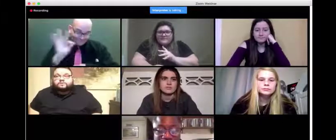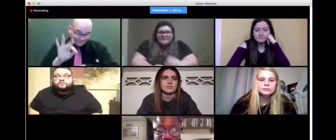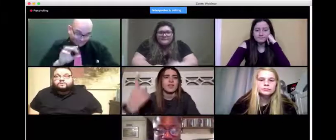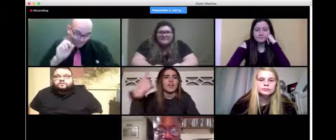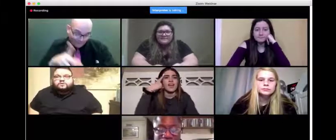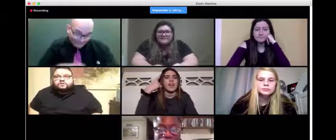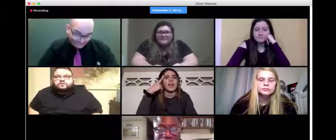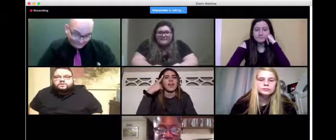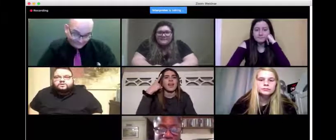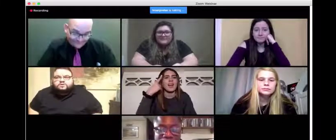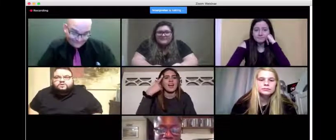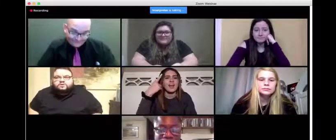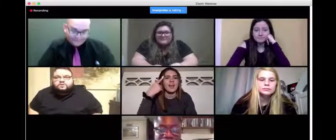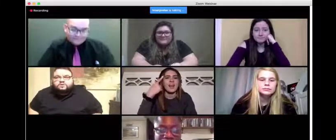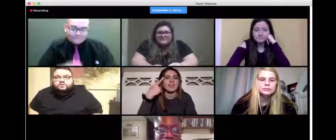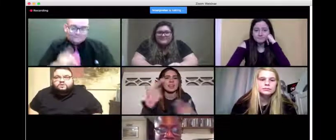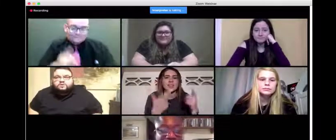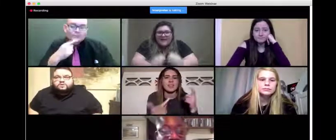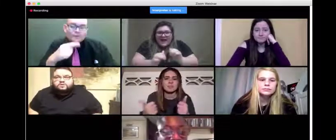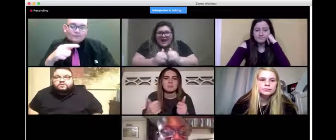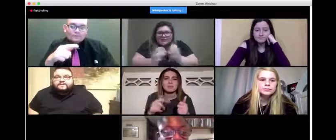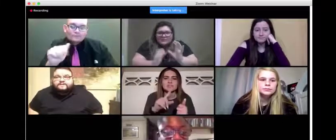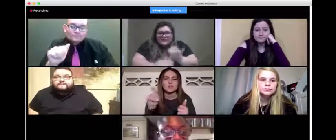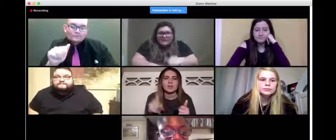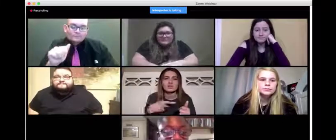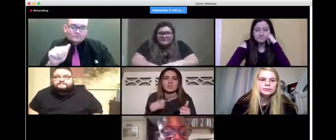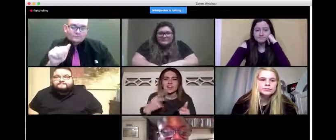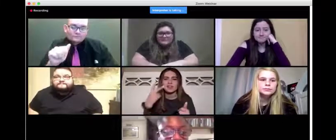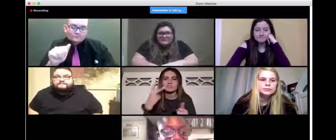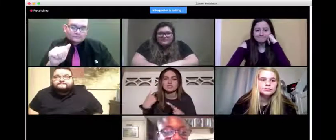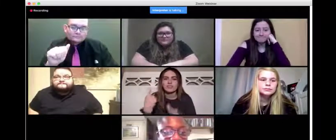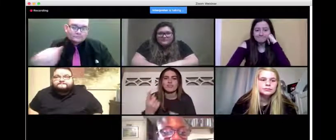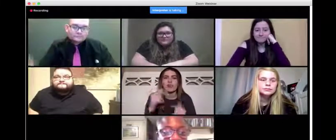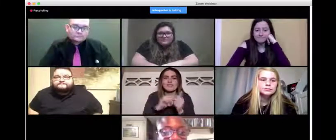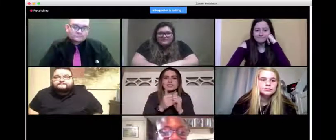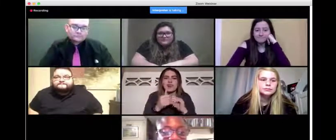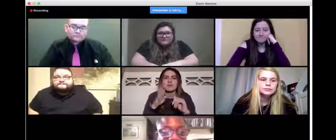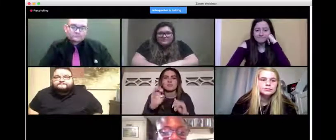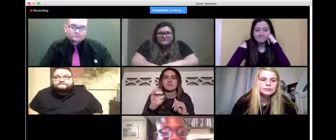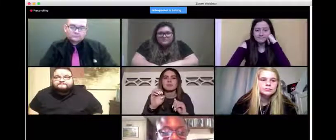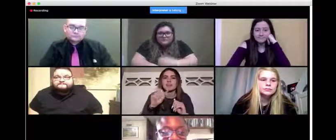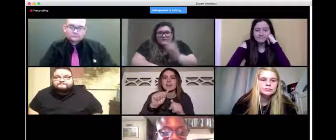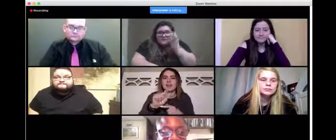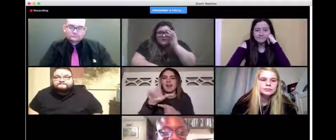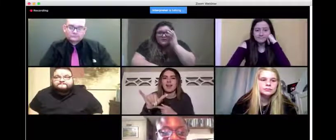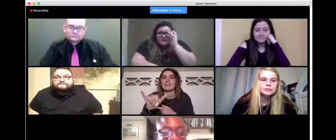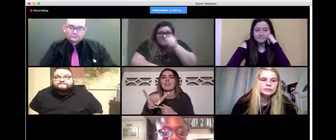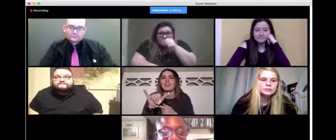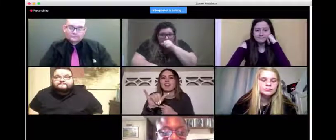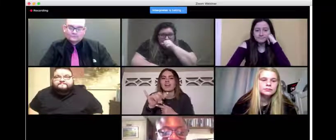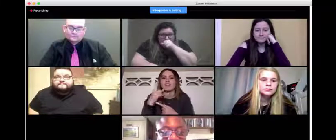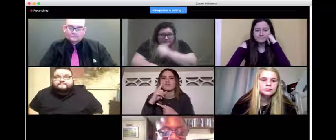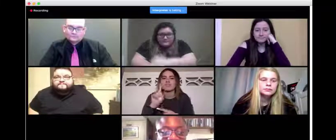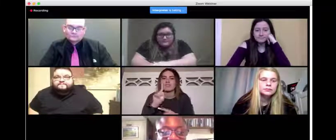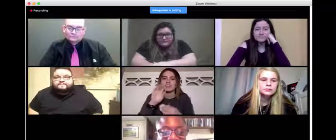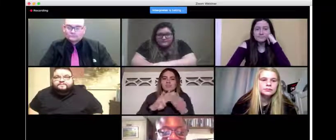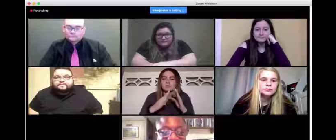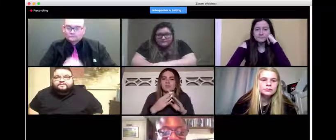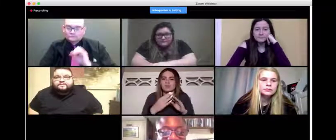seen so far is how to be an ally for the deaf community. A lot of people are messaging that, how to become an ally for the deaf